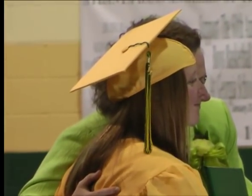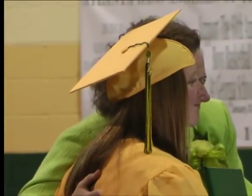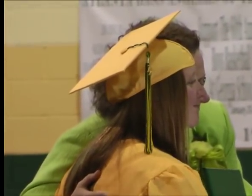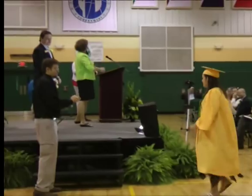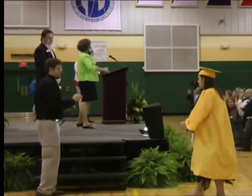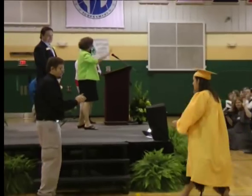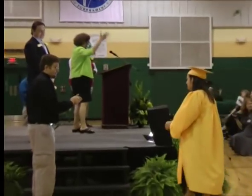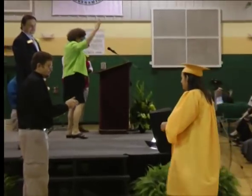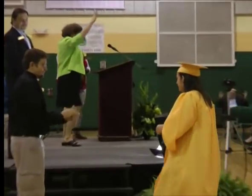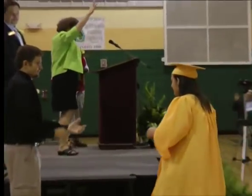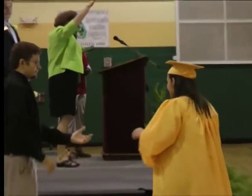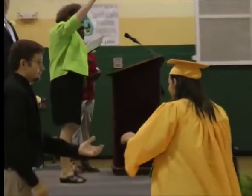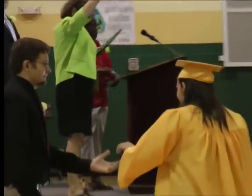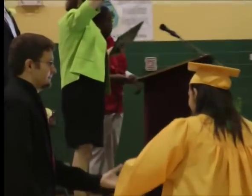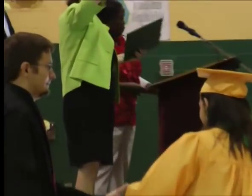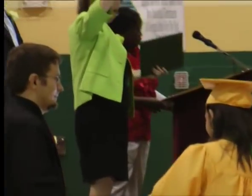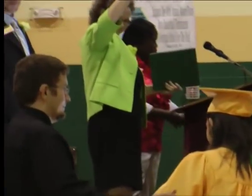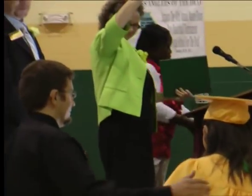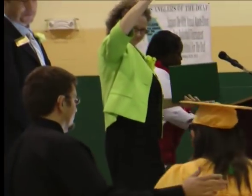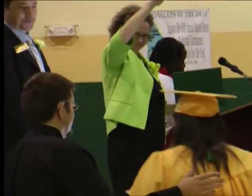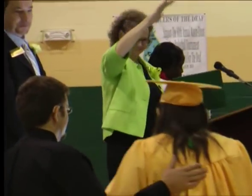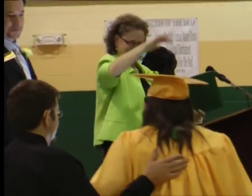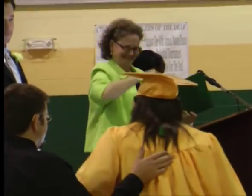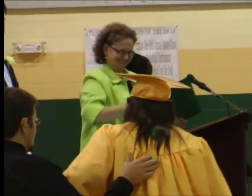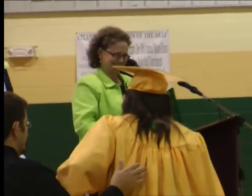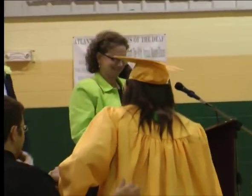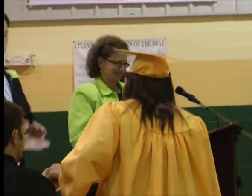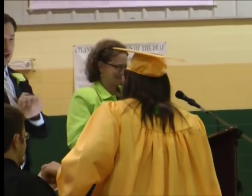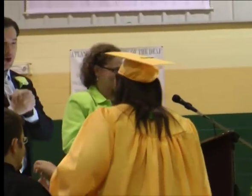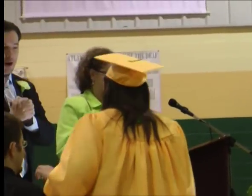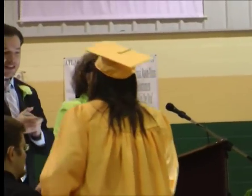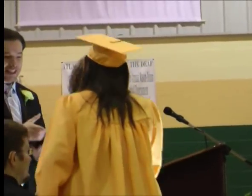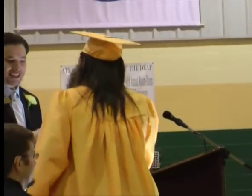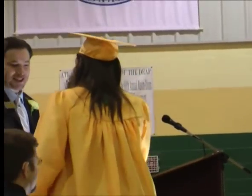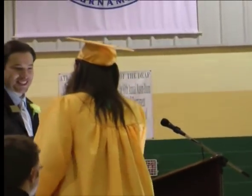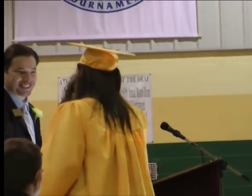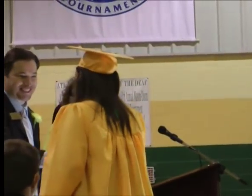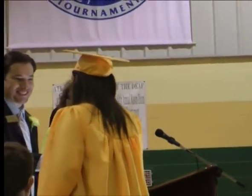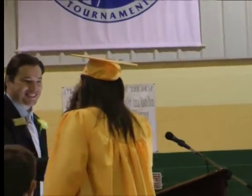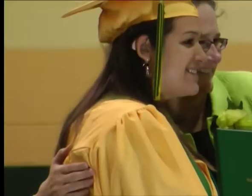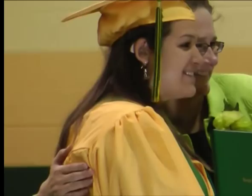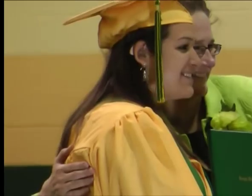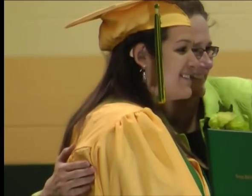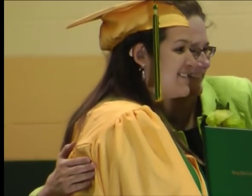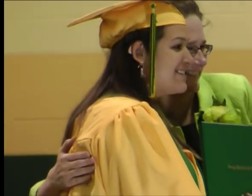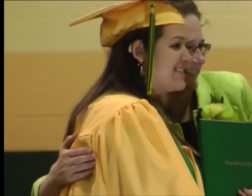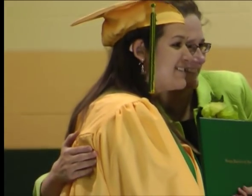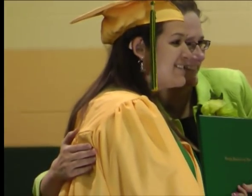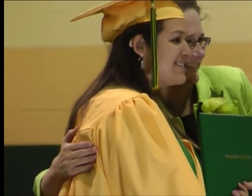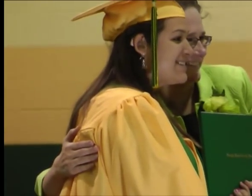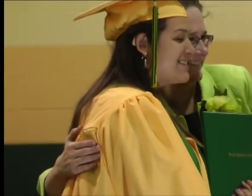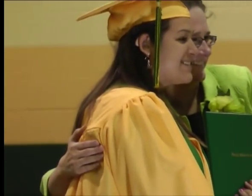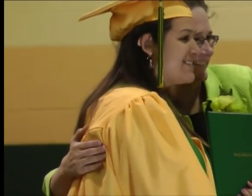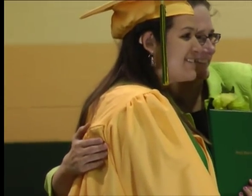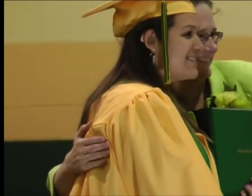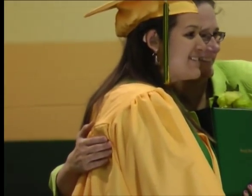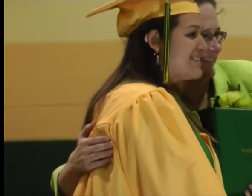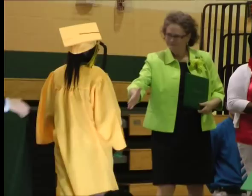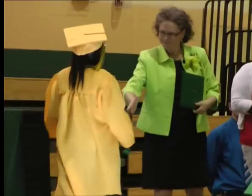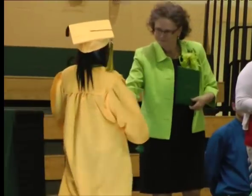can dream big. You know, a lot of people think that they're from hard-hearing people. And I'm talking about in a general world. They think that we can't dream big.